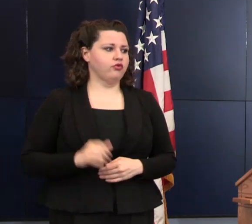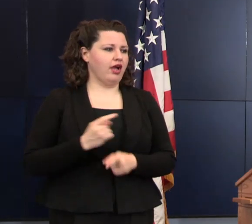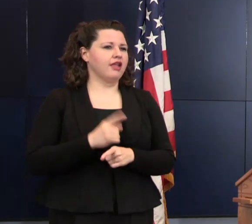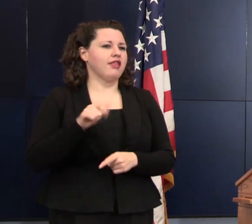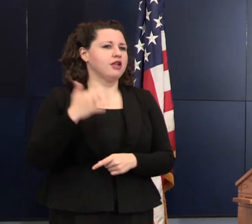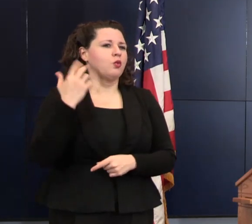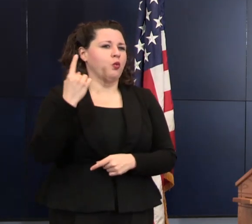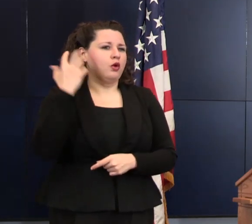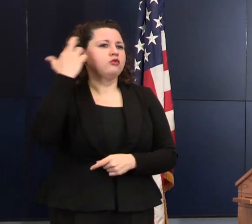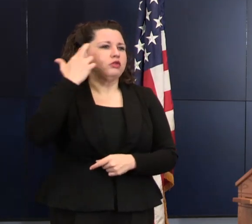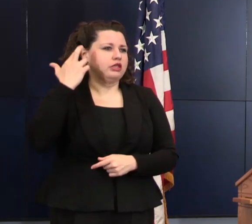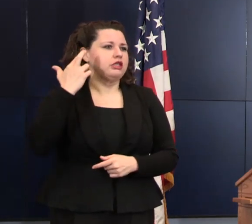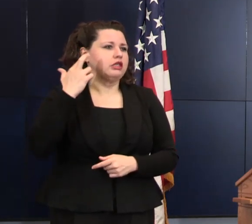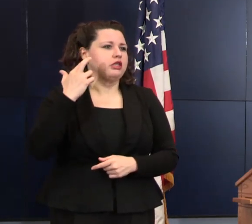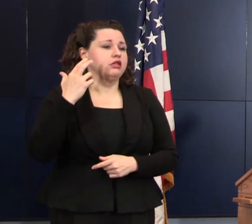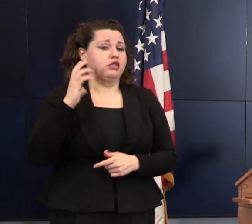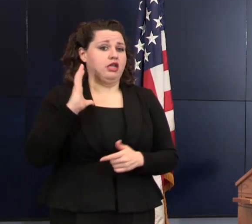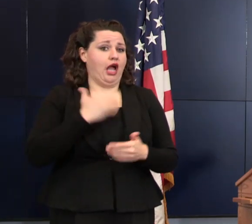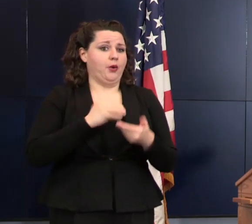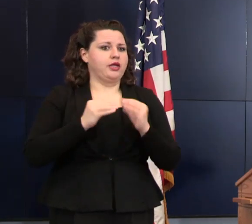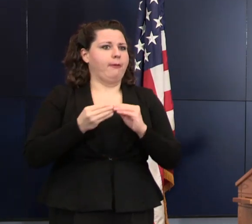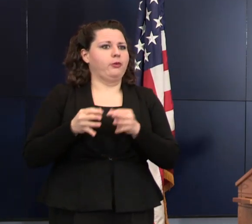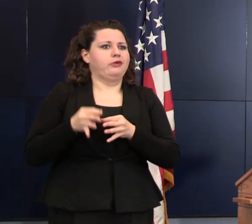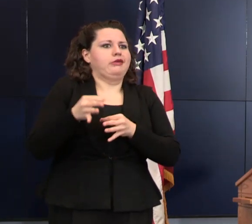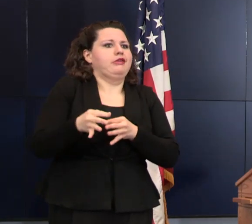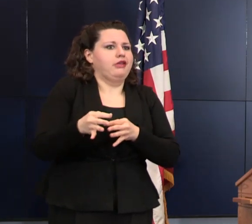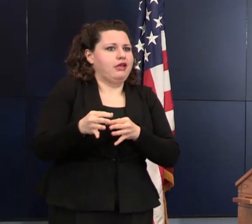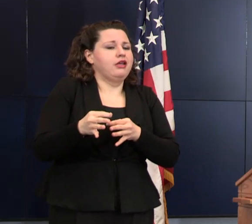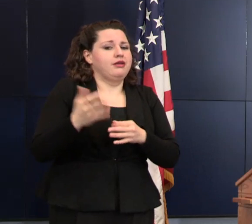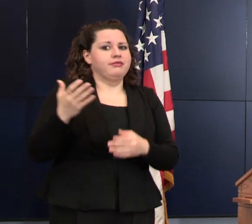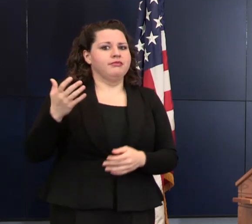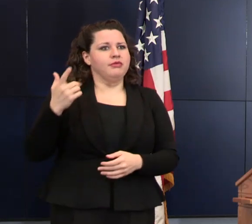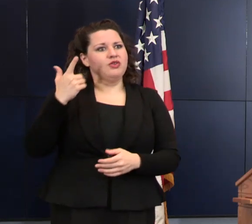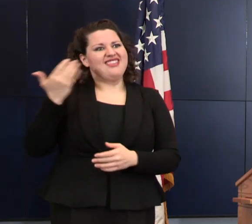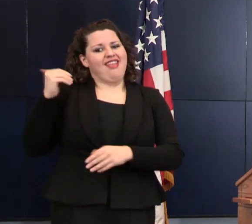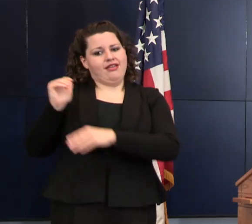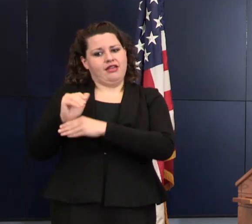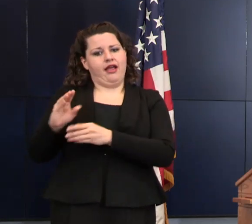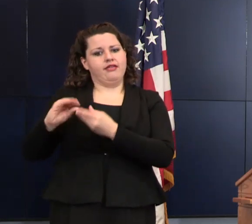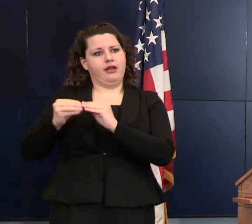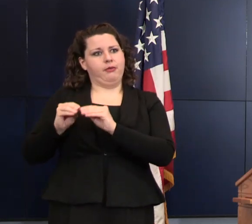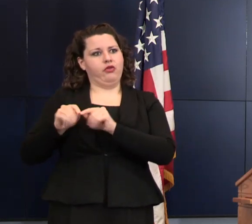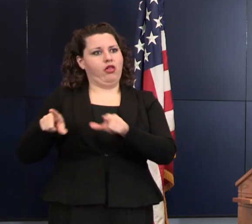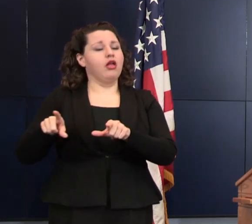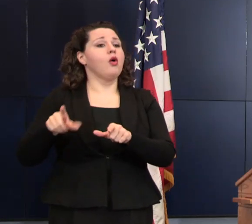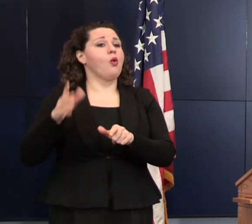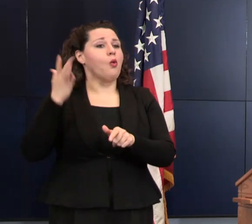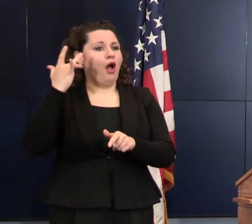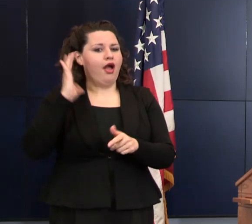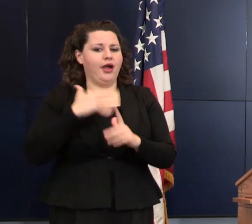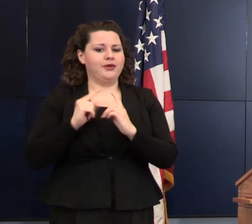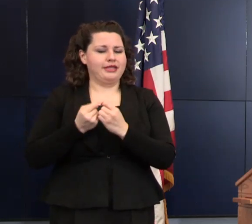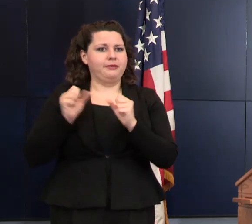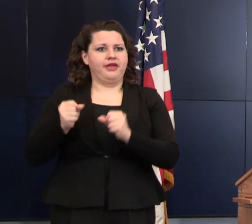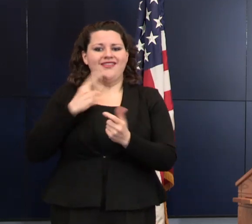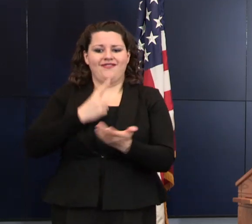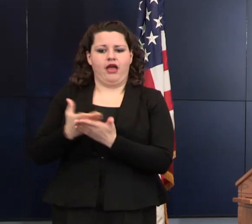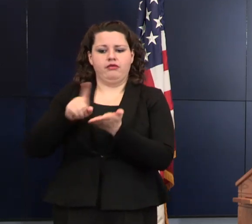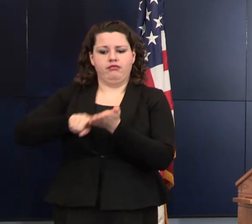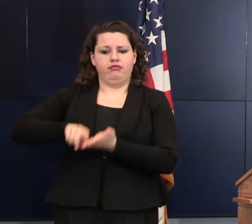And that's one of the reasons, Caroline, that our numbers are delayed there last night, because it gives our team time to do some of those